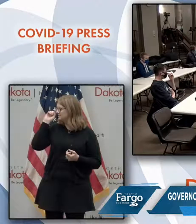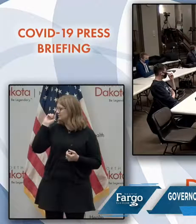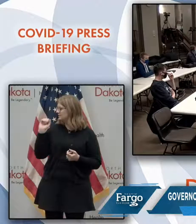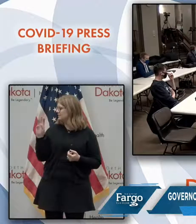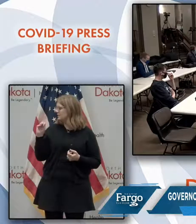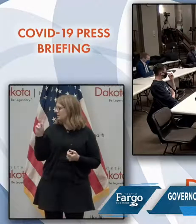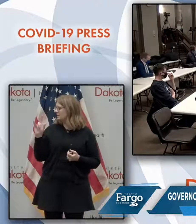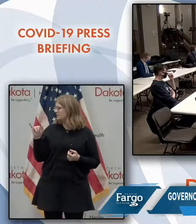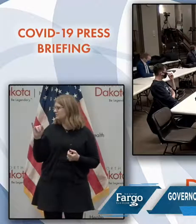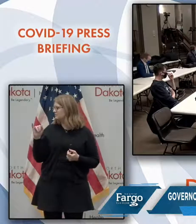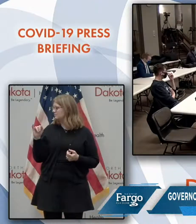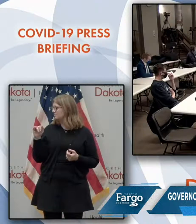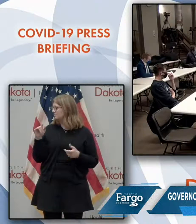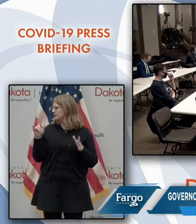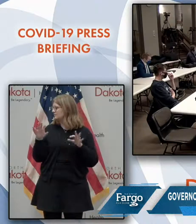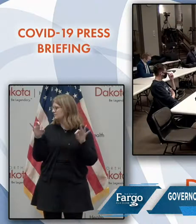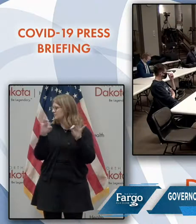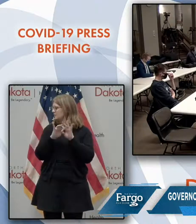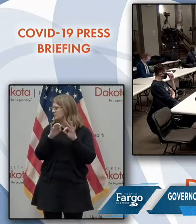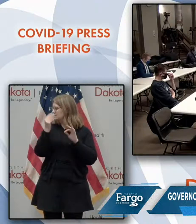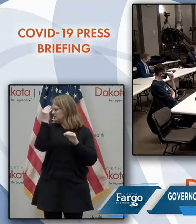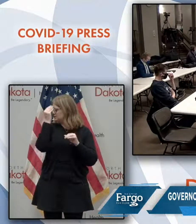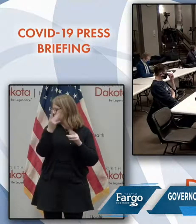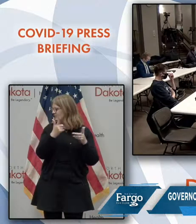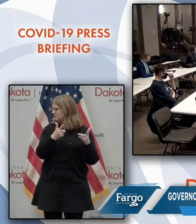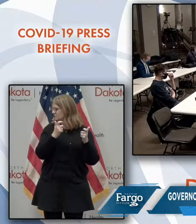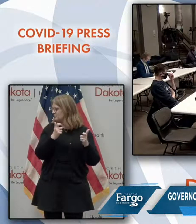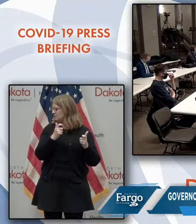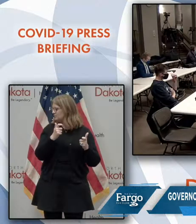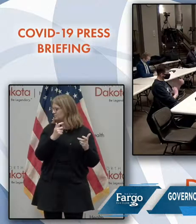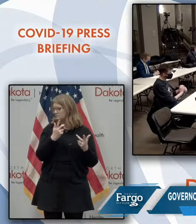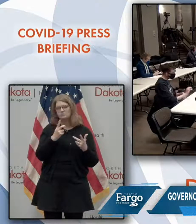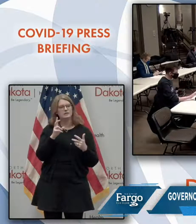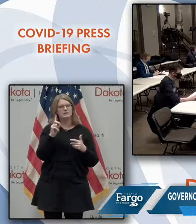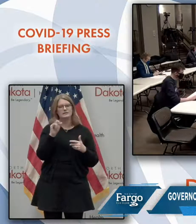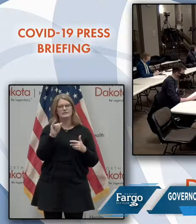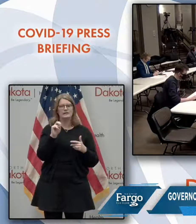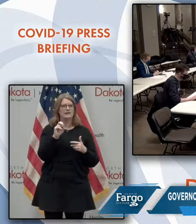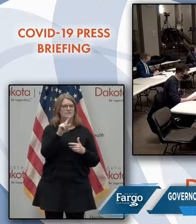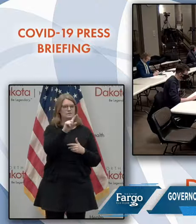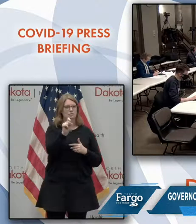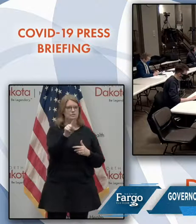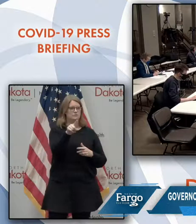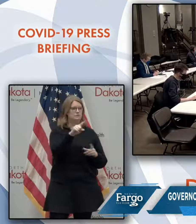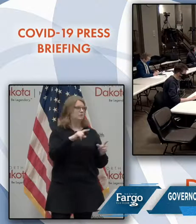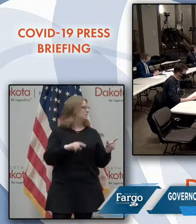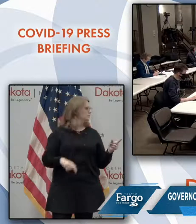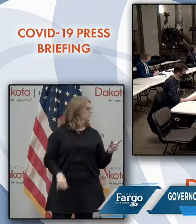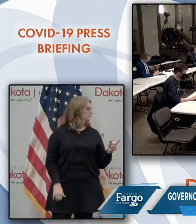Molly, one of the questions was how important the notification is quick, and then Dave's got a question for you. Thank you.